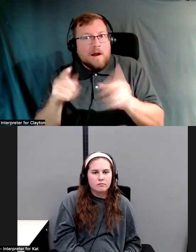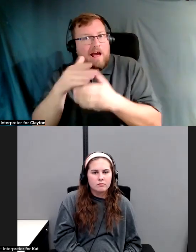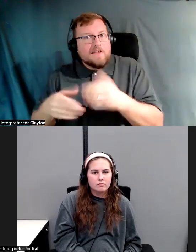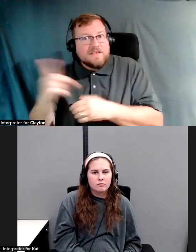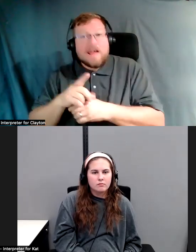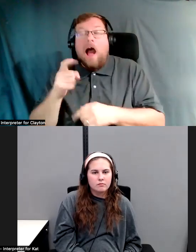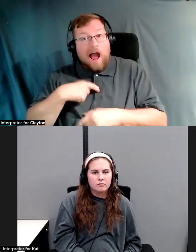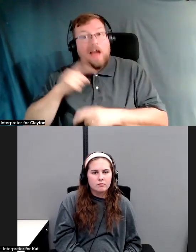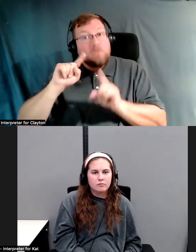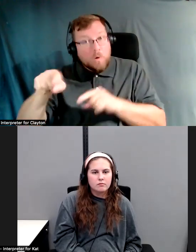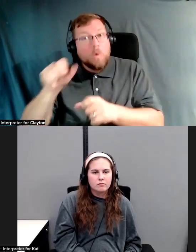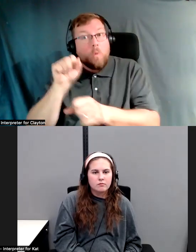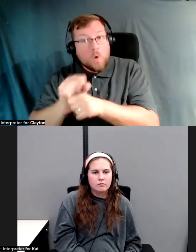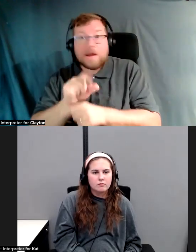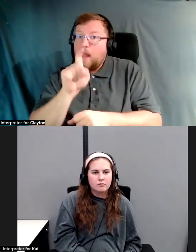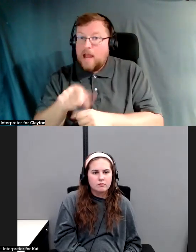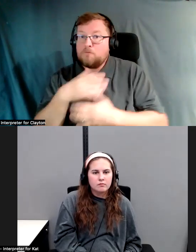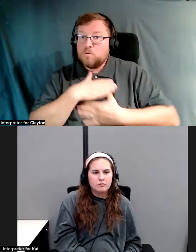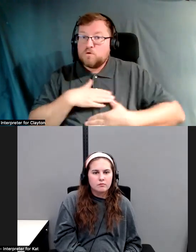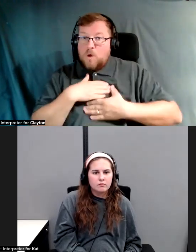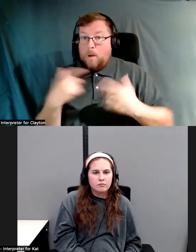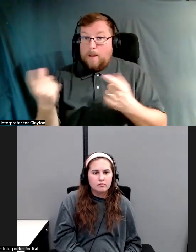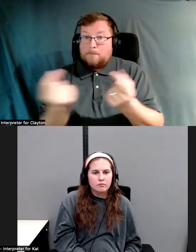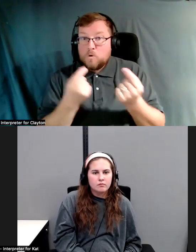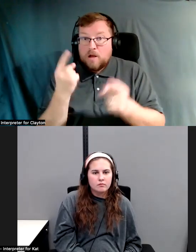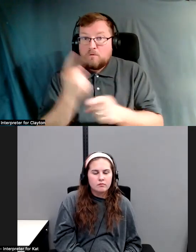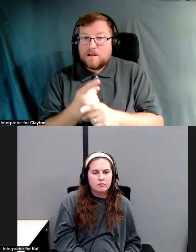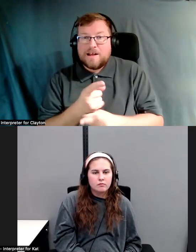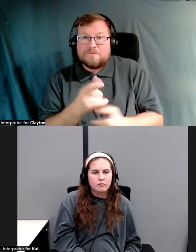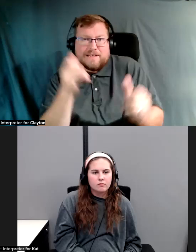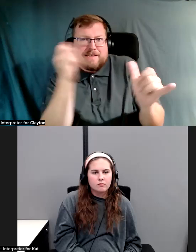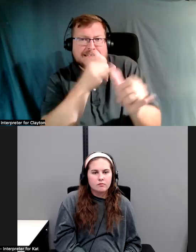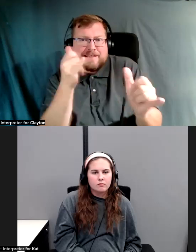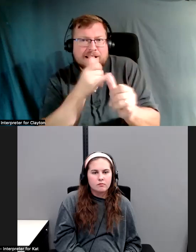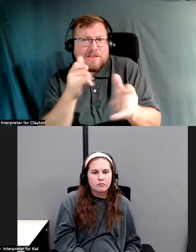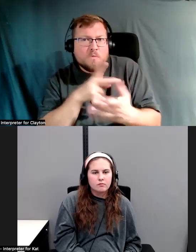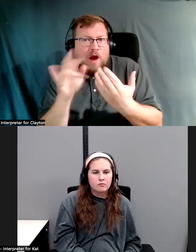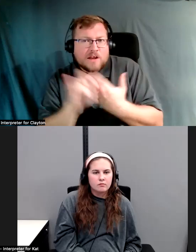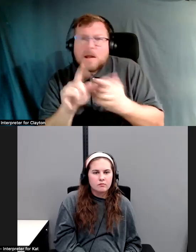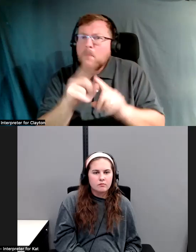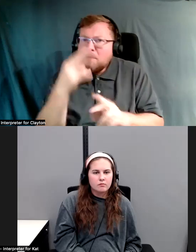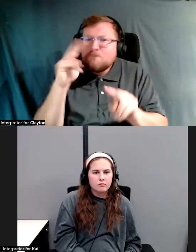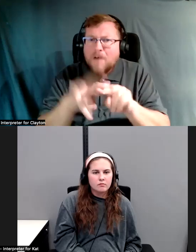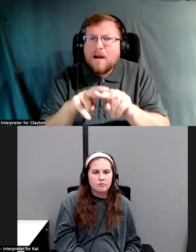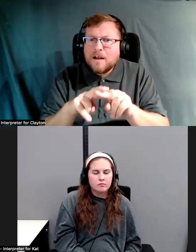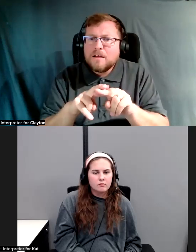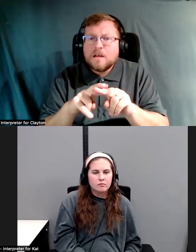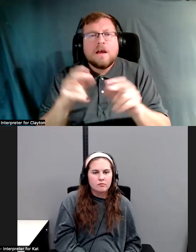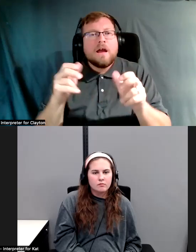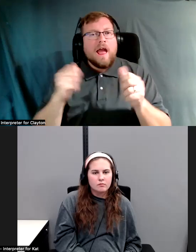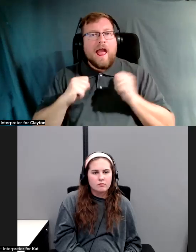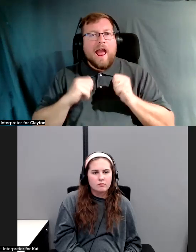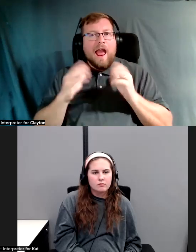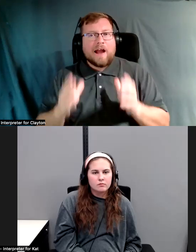work and I got to enjoy what I do. And it was a silly project, but it was fun. And, you know, actors have to have thick